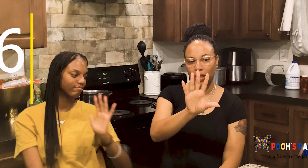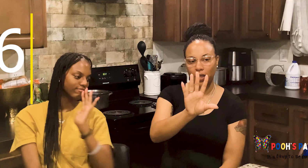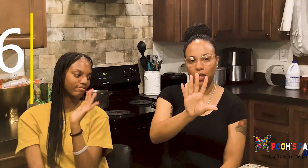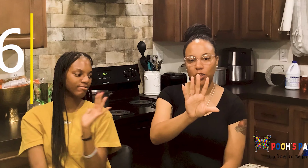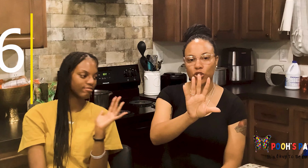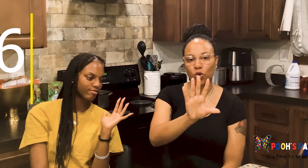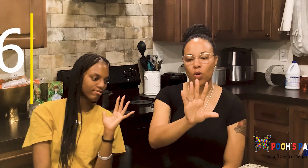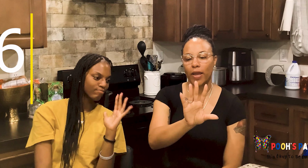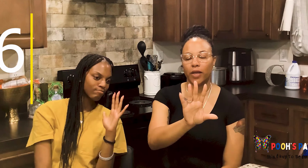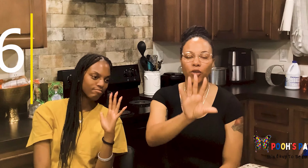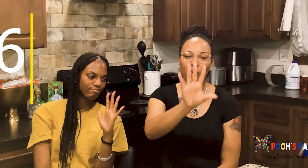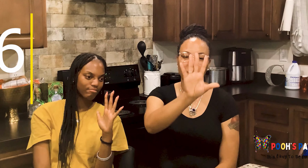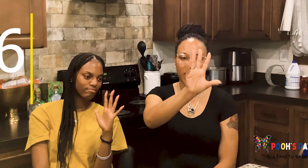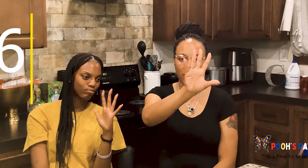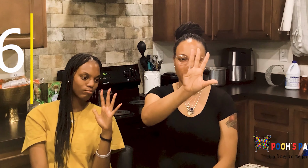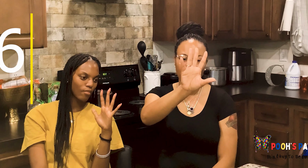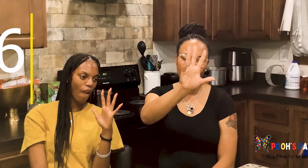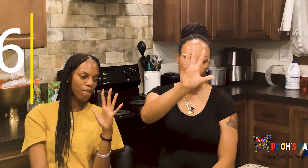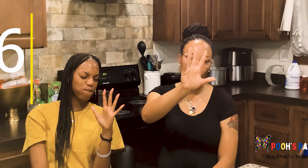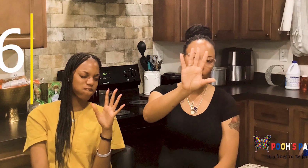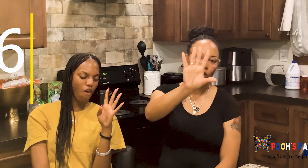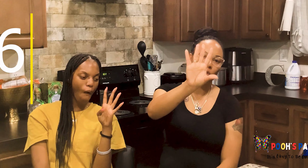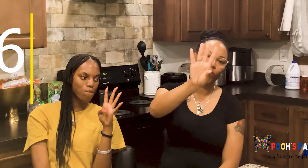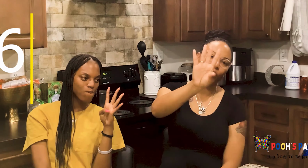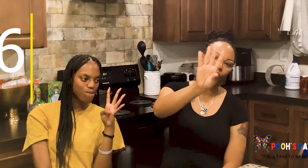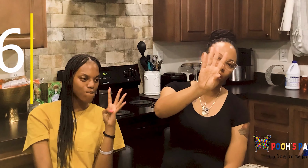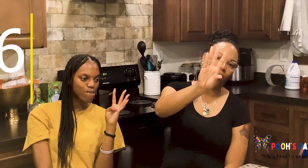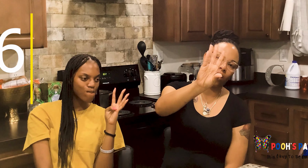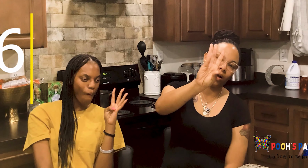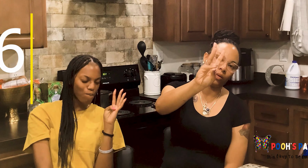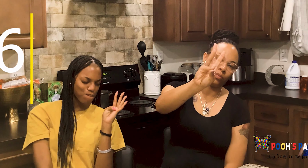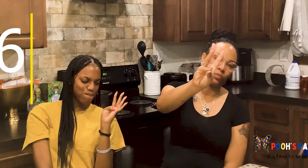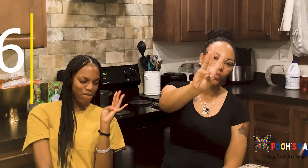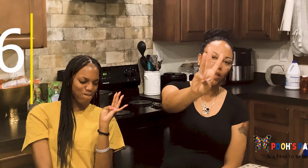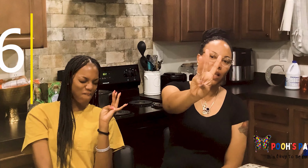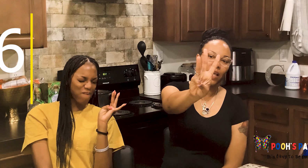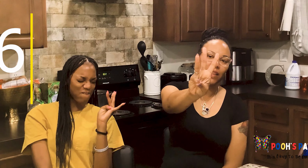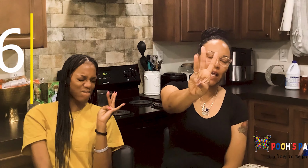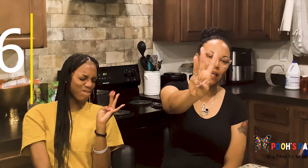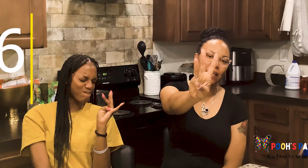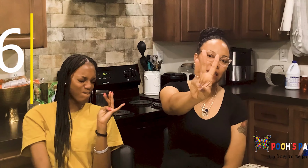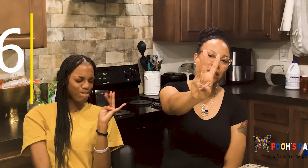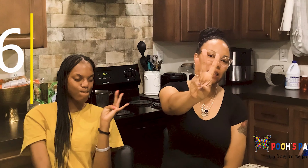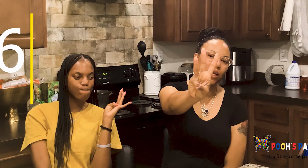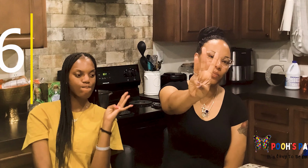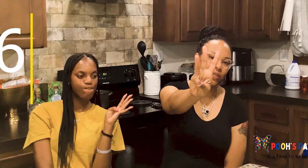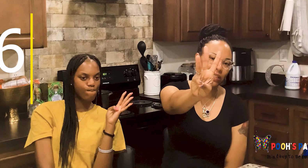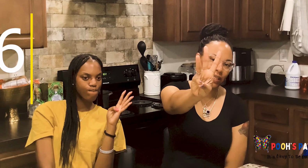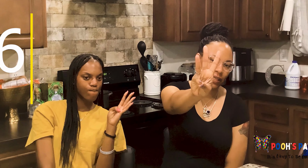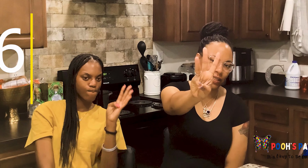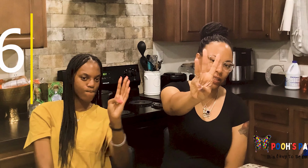simply join your pinky finger with your thumb. And that is the number 6.